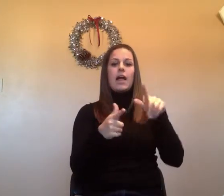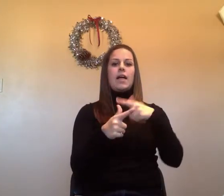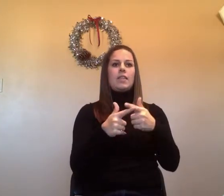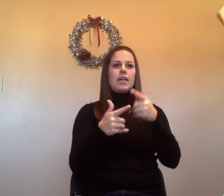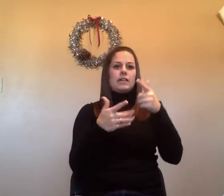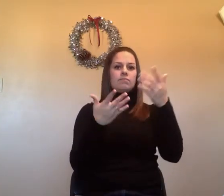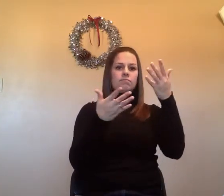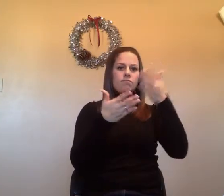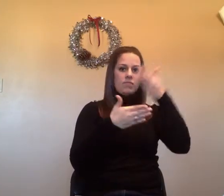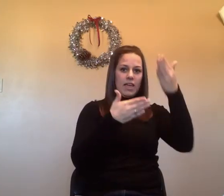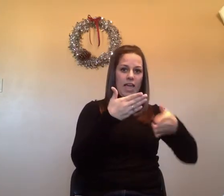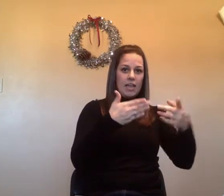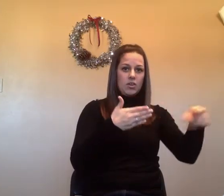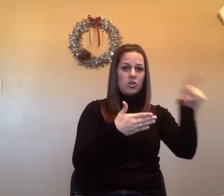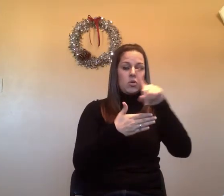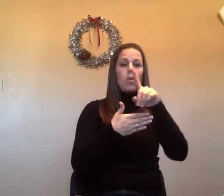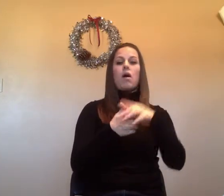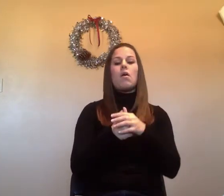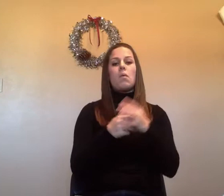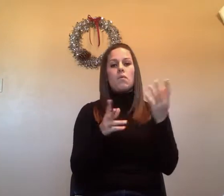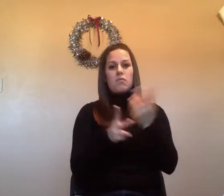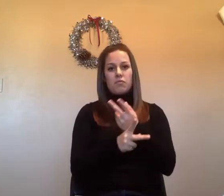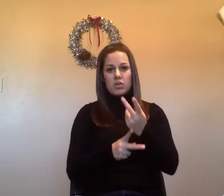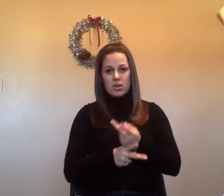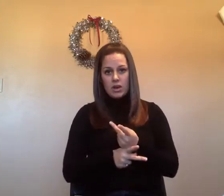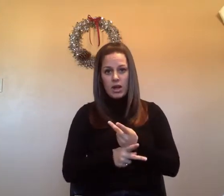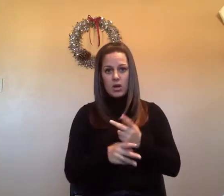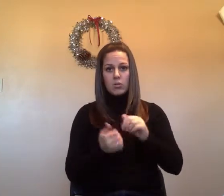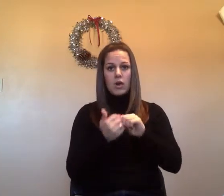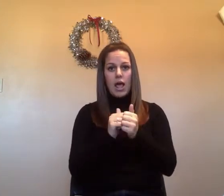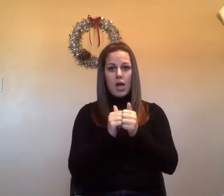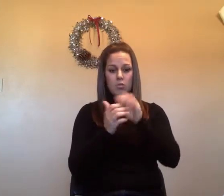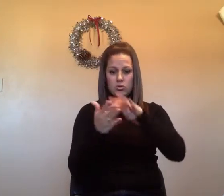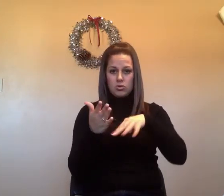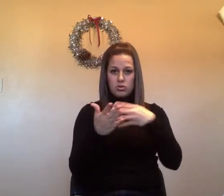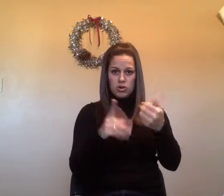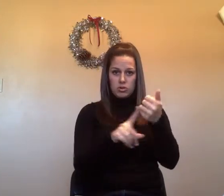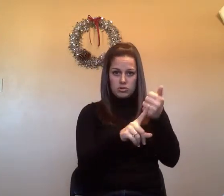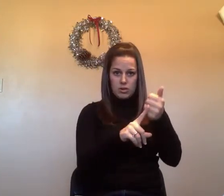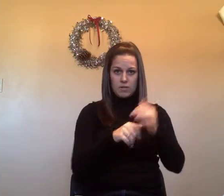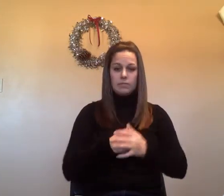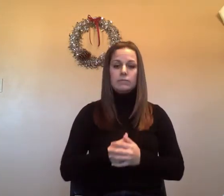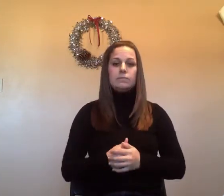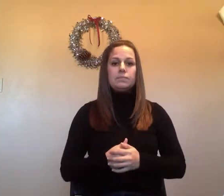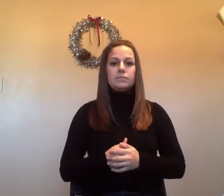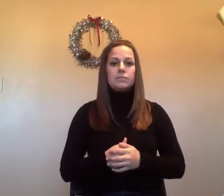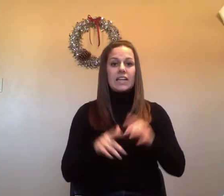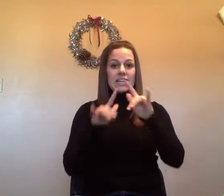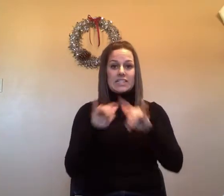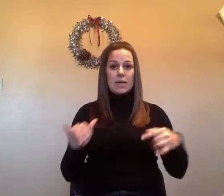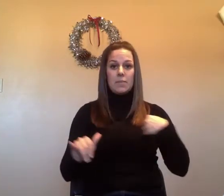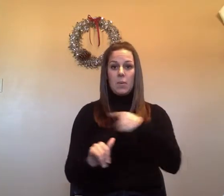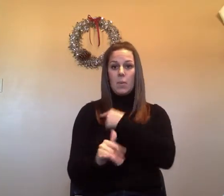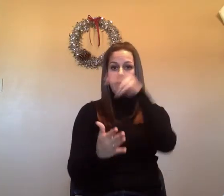chapter and complete the chart on your own. This is the chart that's in front of you. As we read, we're going to be looking at a couple different